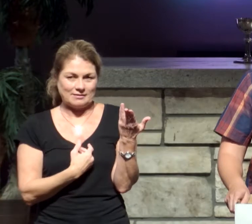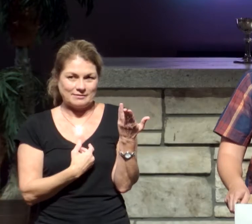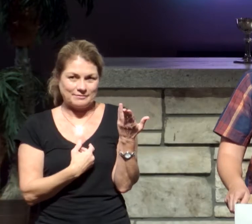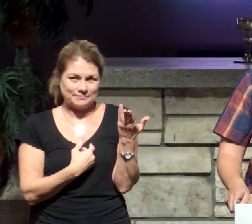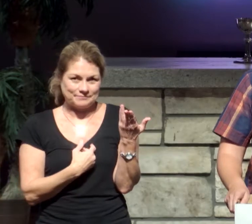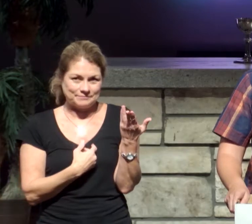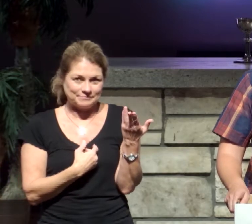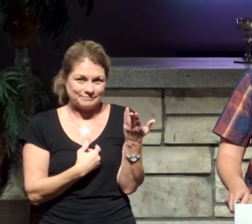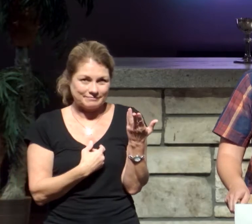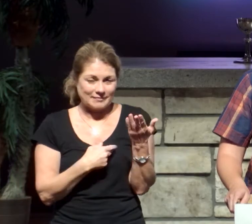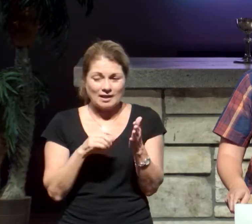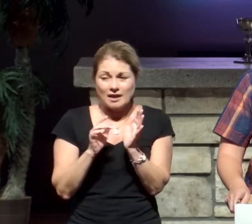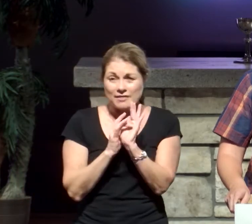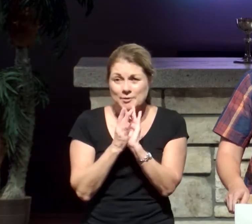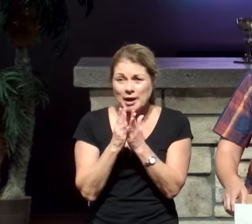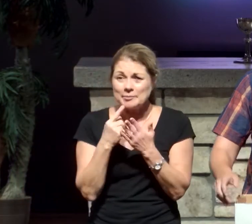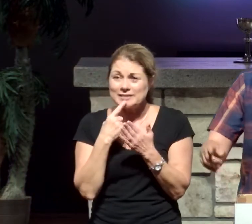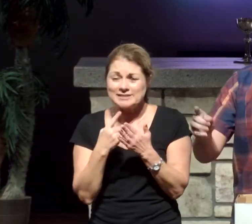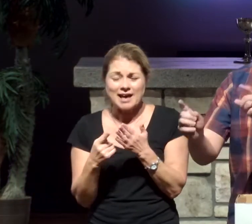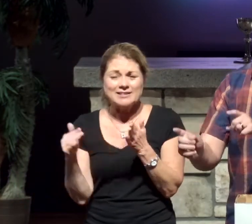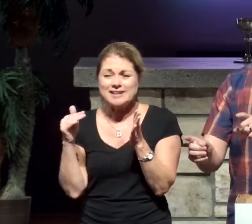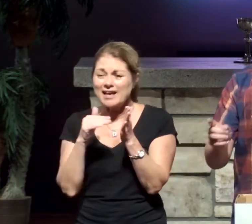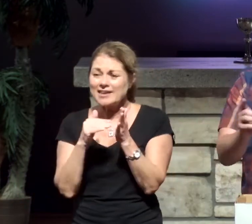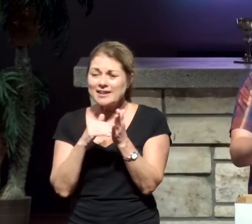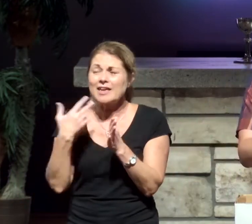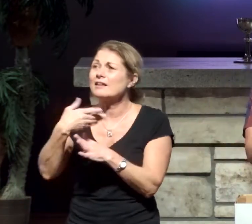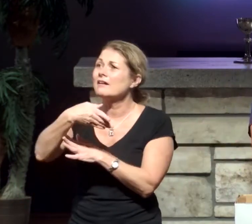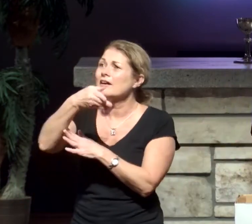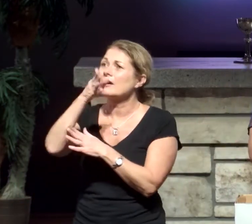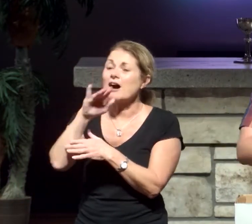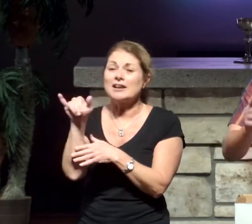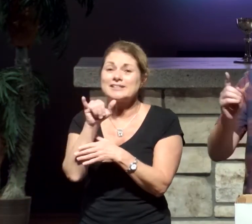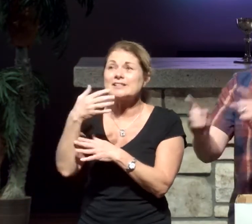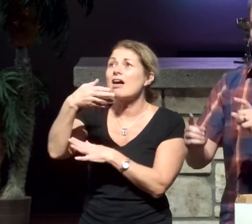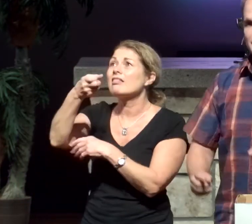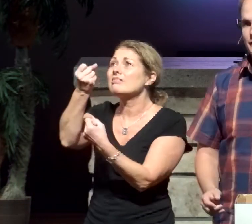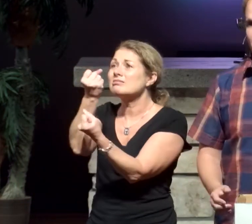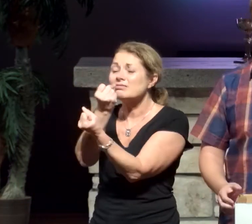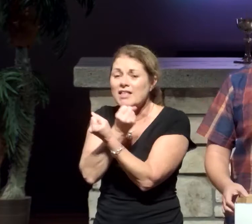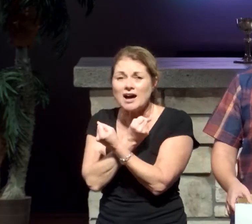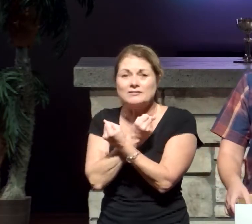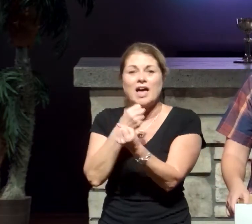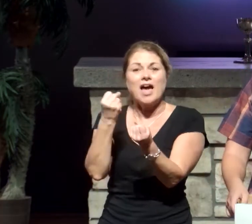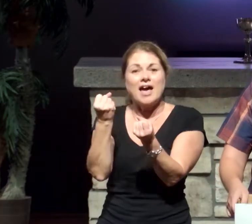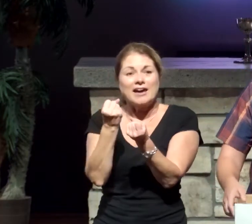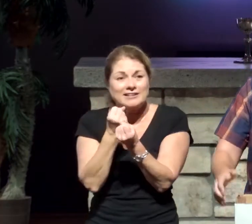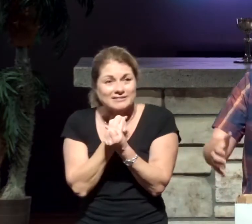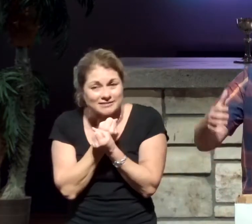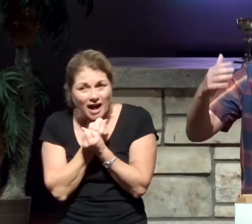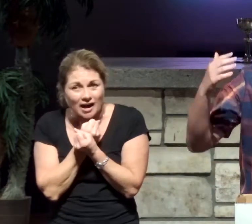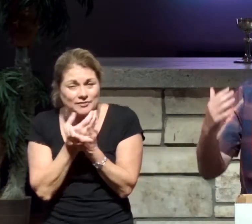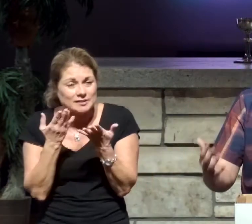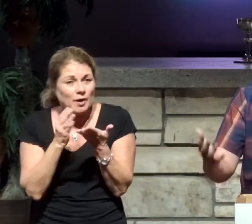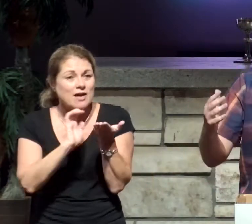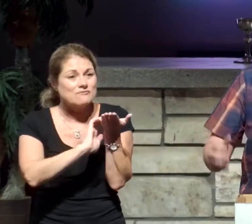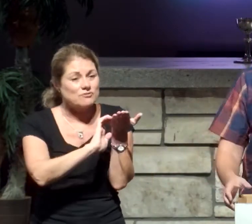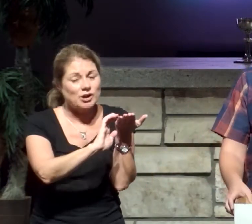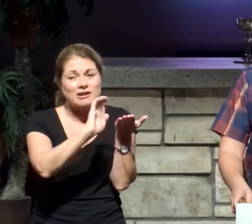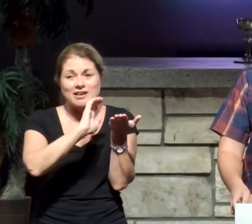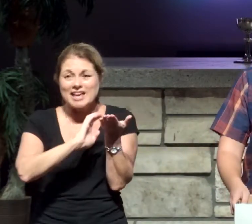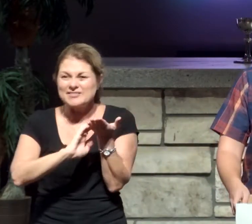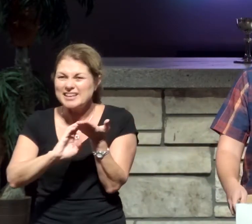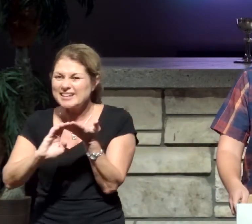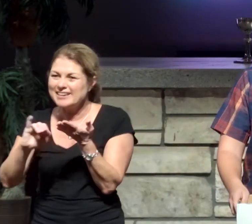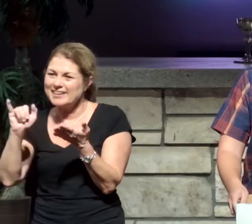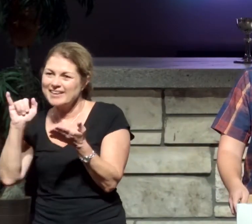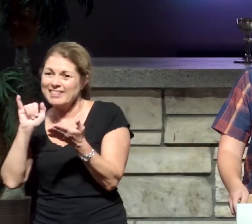Because, friends, as Scripture tells us time and time again, God is love, and love in its very nature is forgiving. That's the very essence